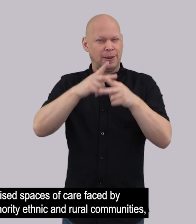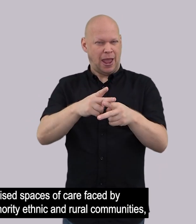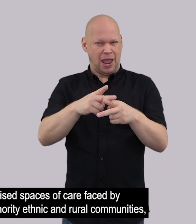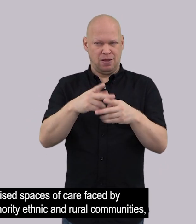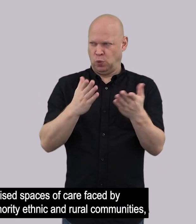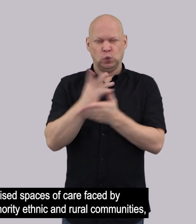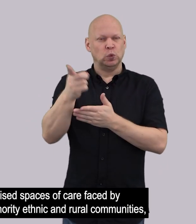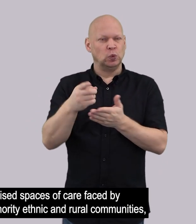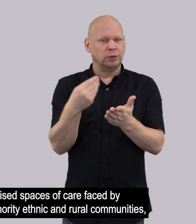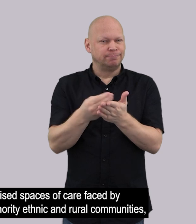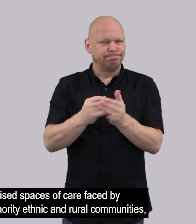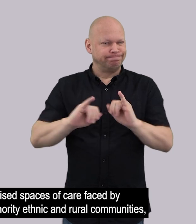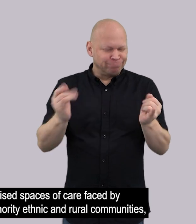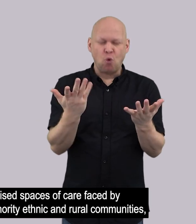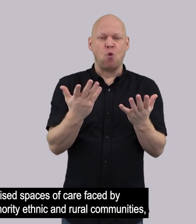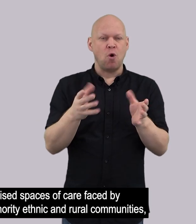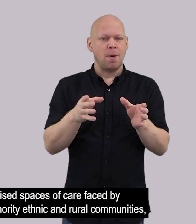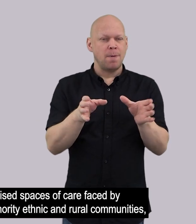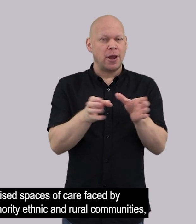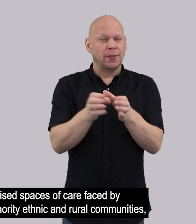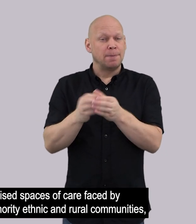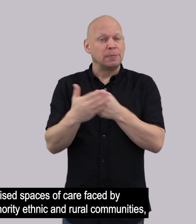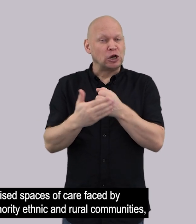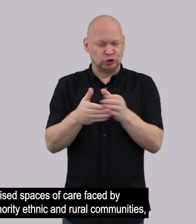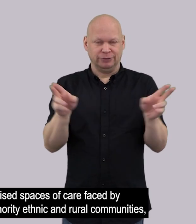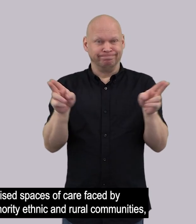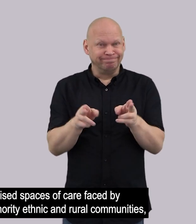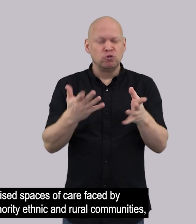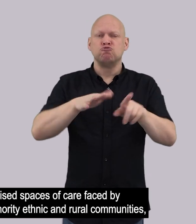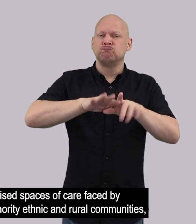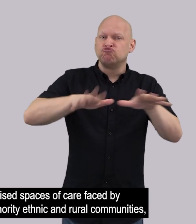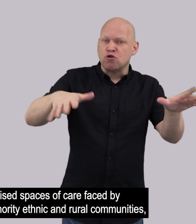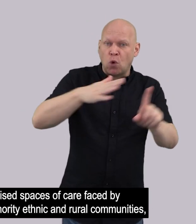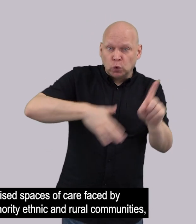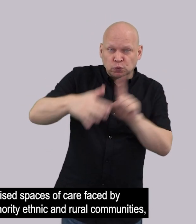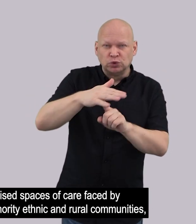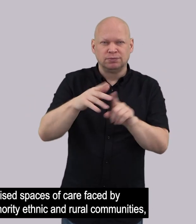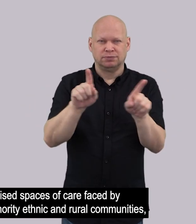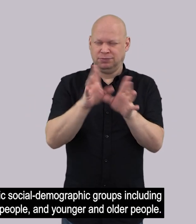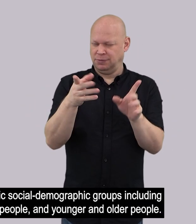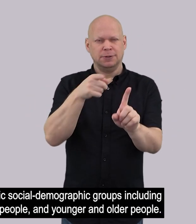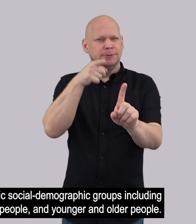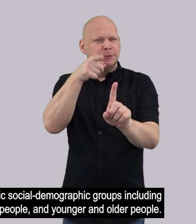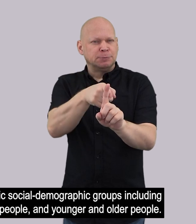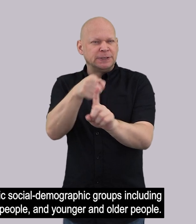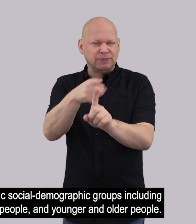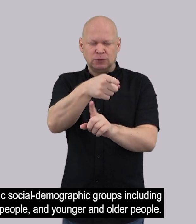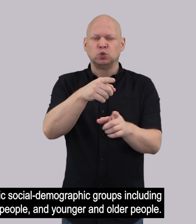deprived, minority ethnic and rural communities, as well as specific social demographic groups including carers, disabled